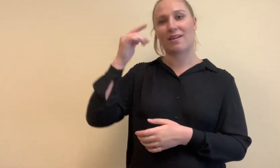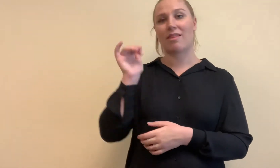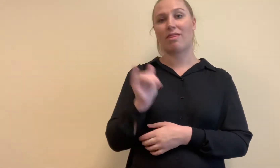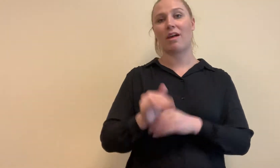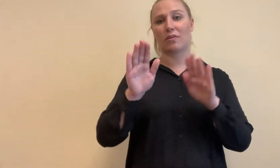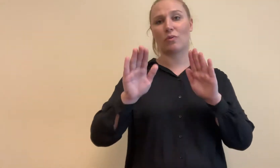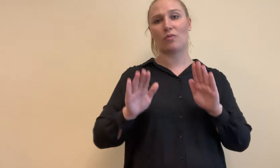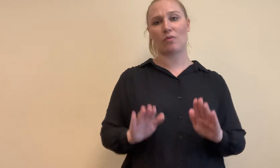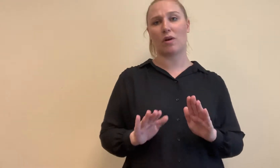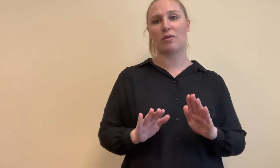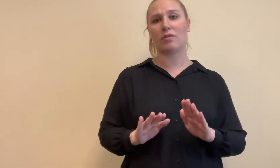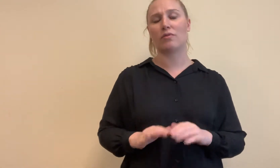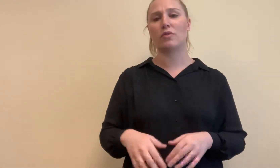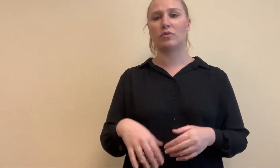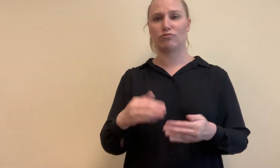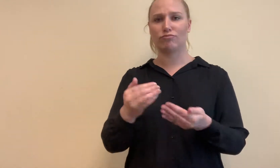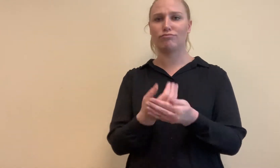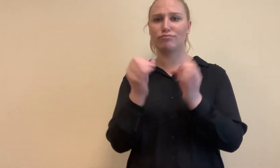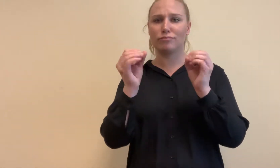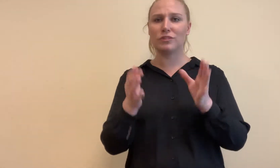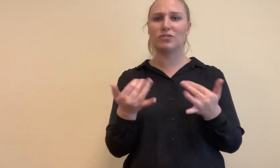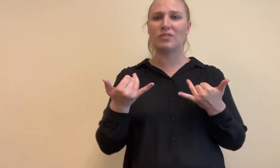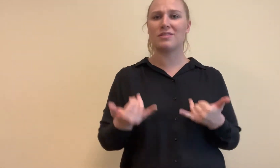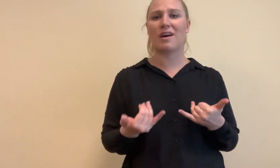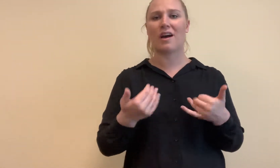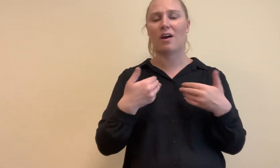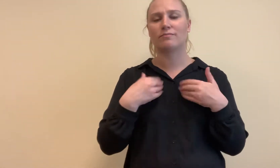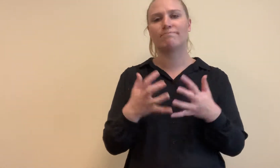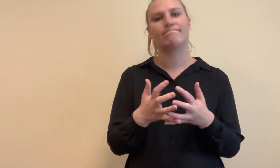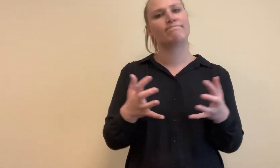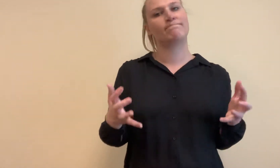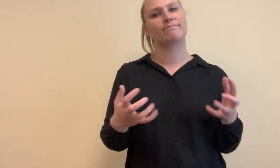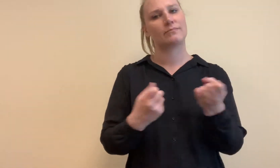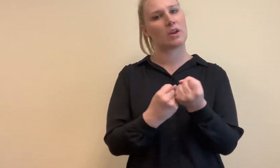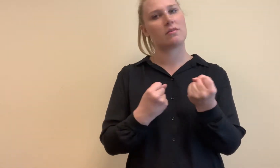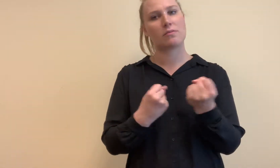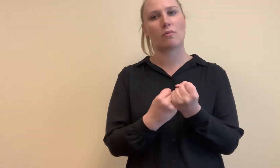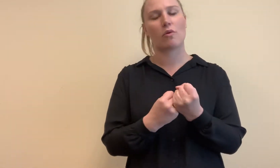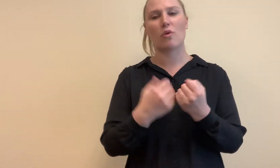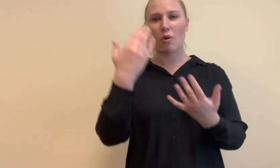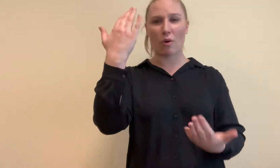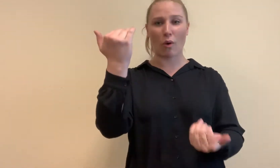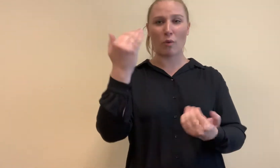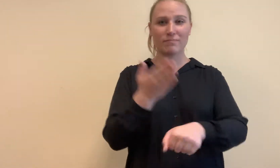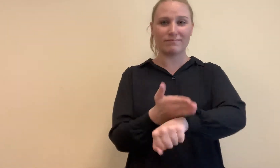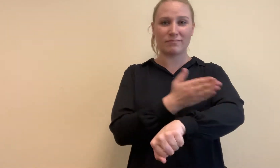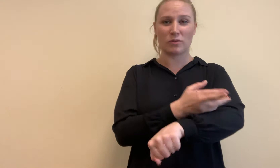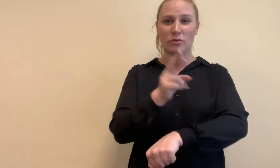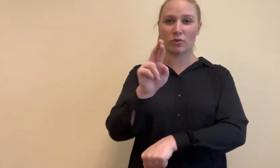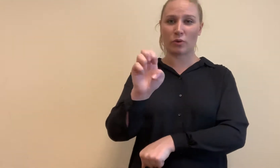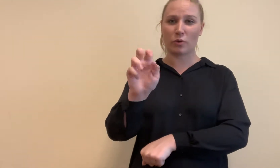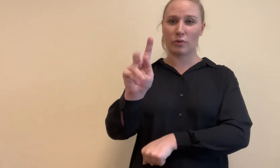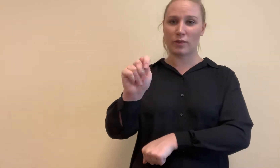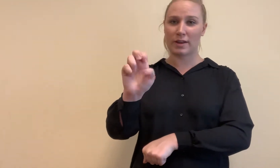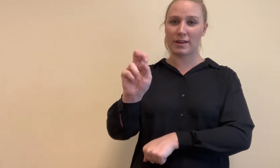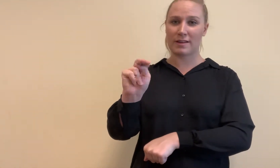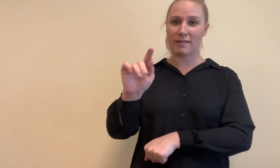wonderful thing that's happening, is that there's a lot of help for new teachers. I hope that will help with the retention of new teachers. And the other thing